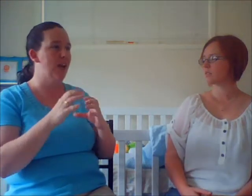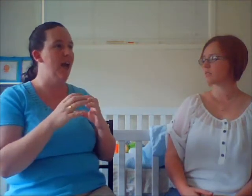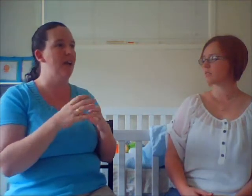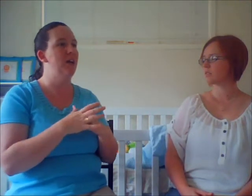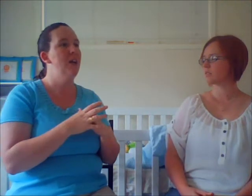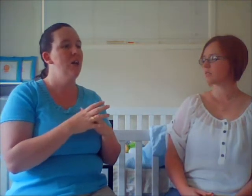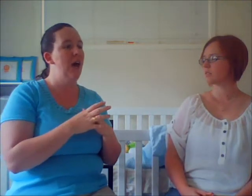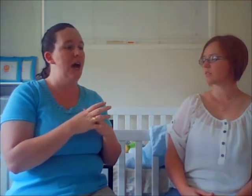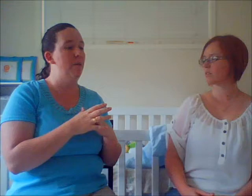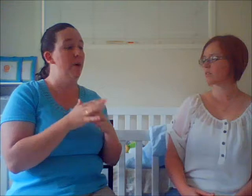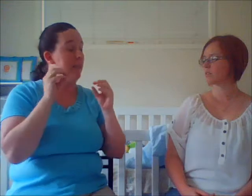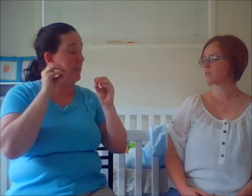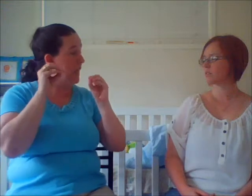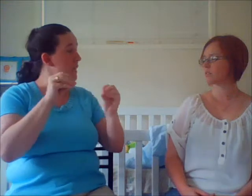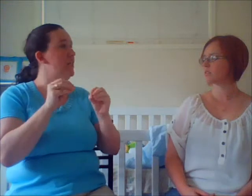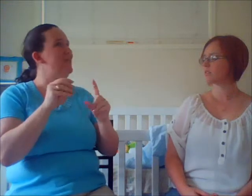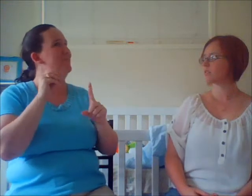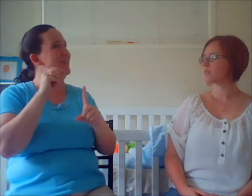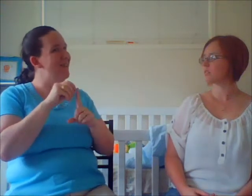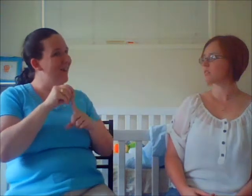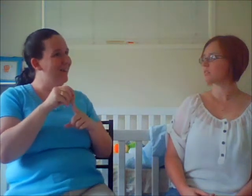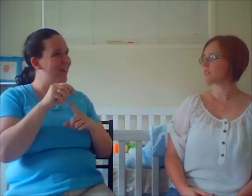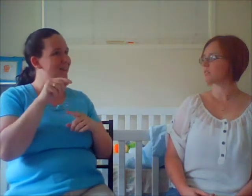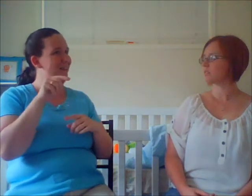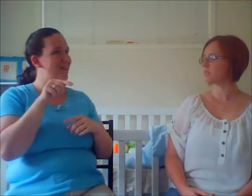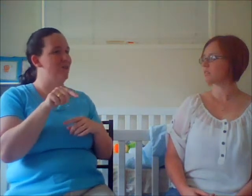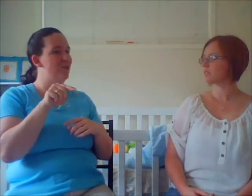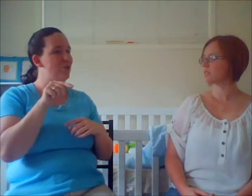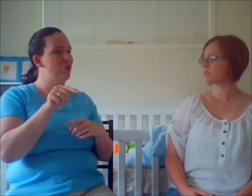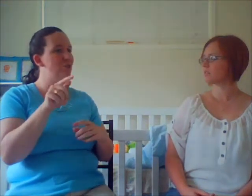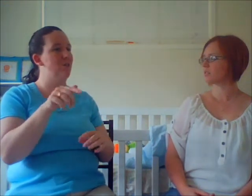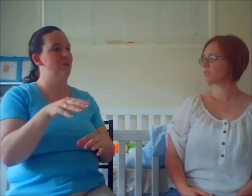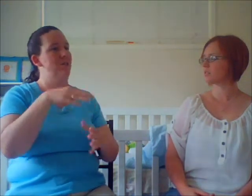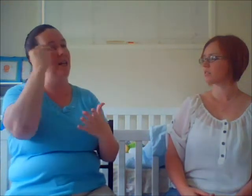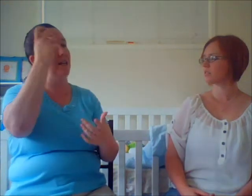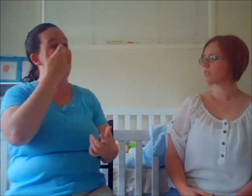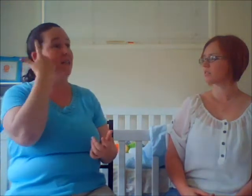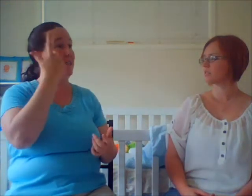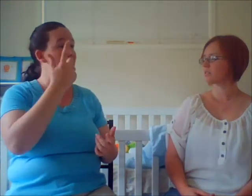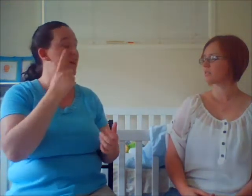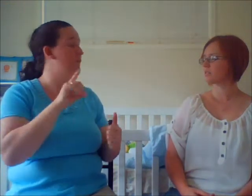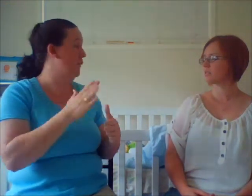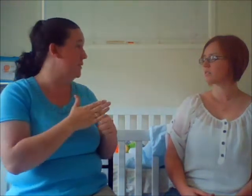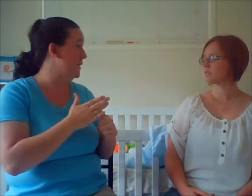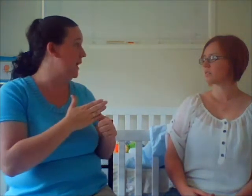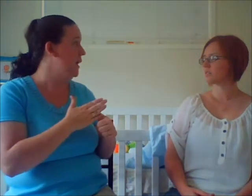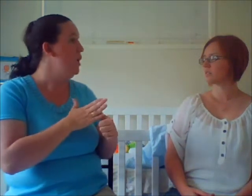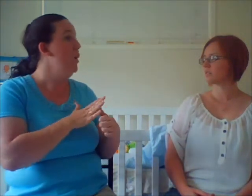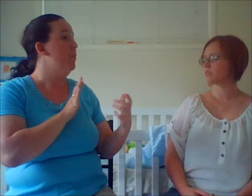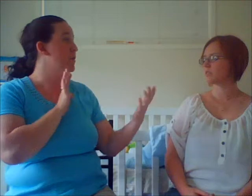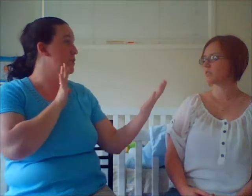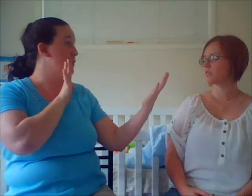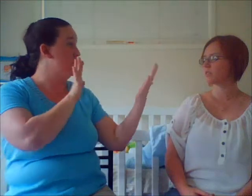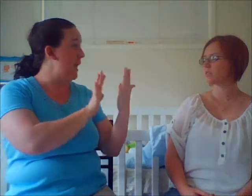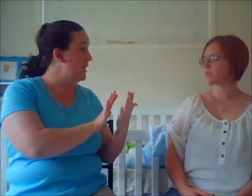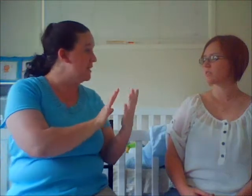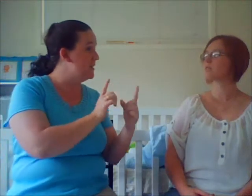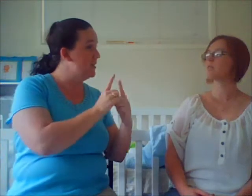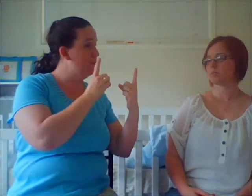communicate. I'd be teaching specifically that students need to understand that firstly, personal space is